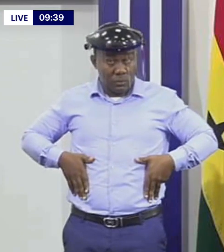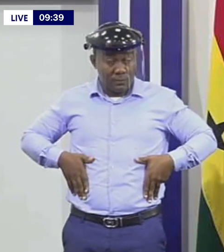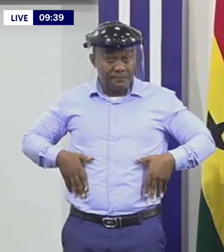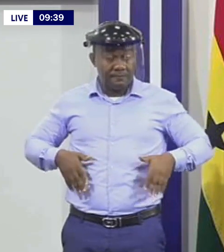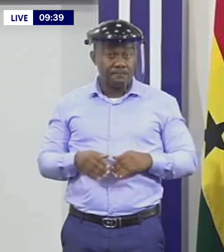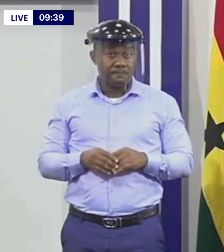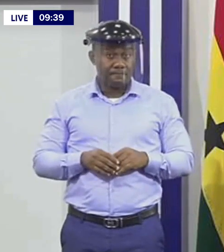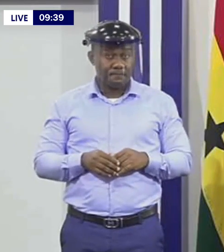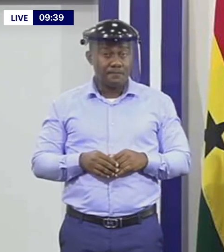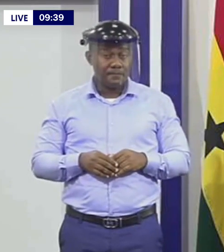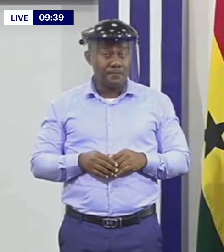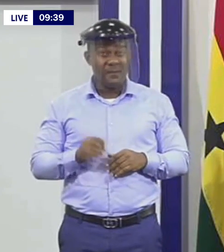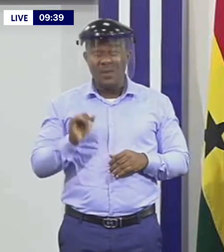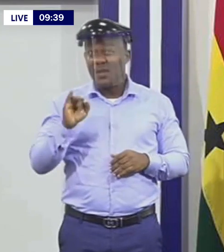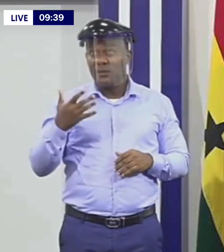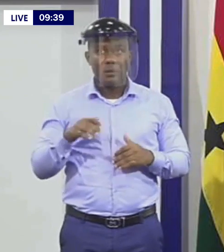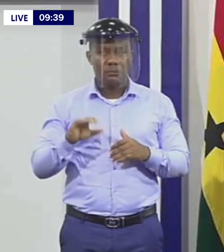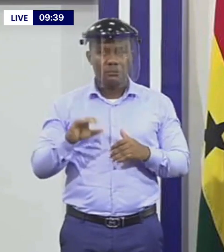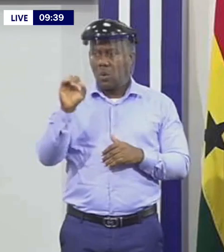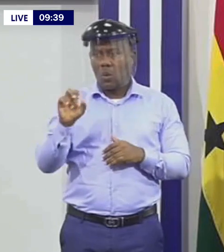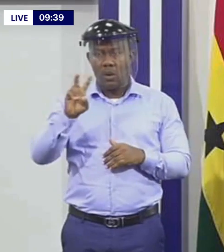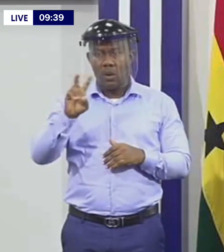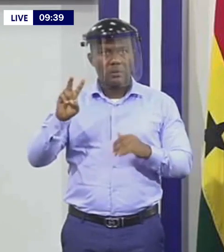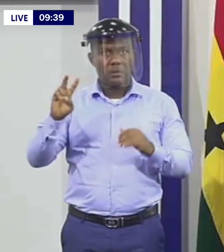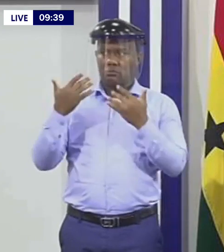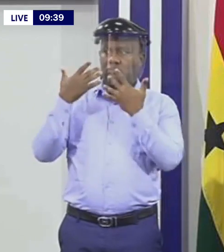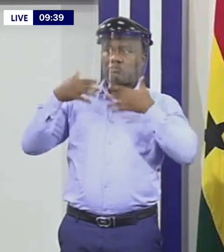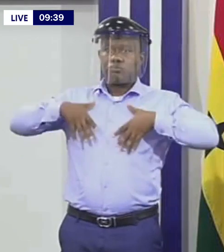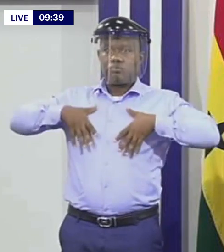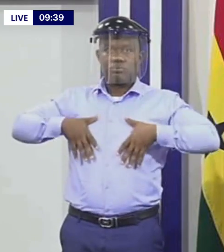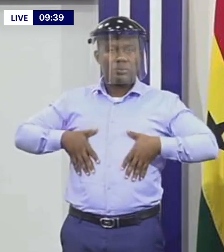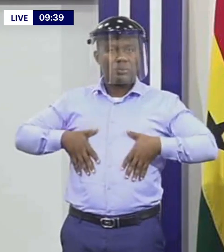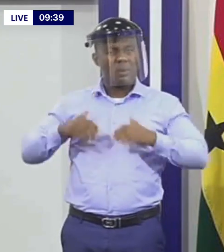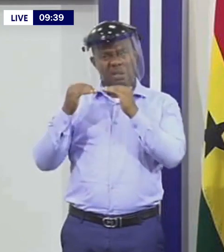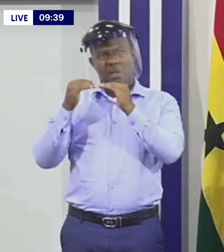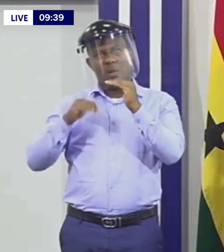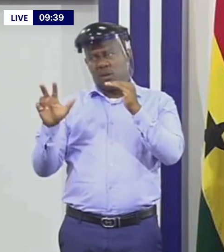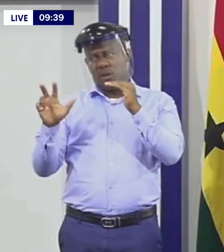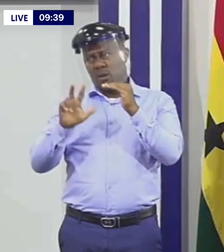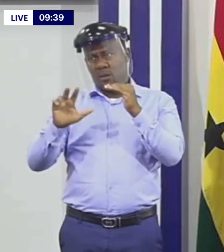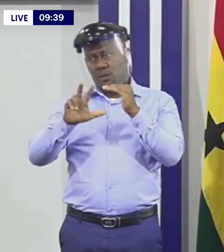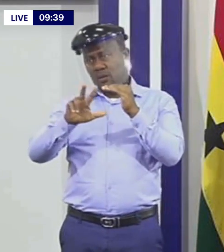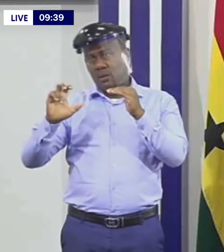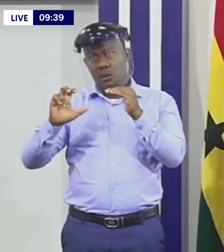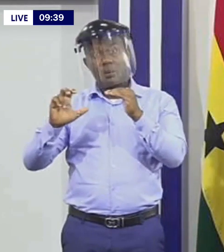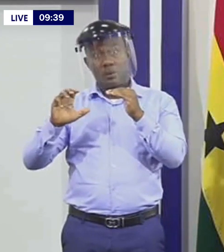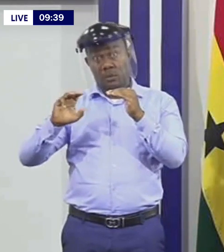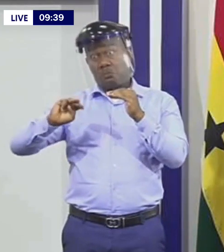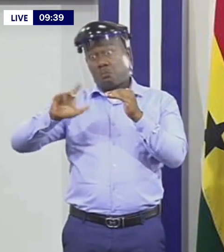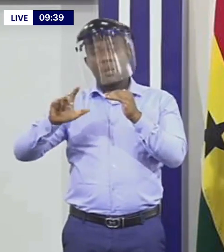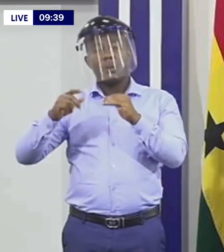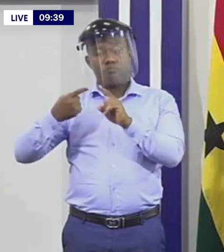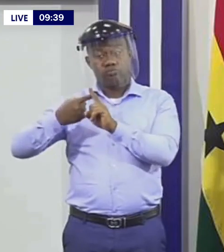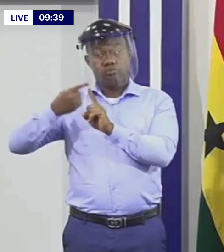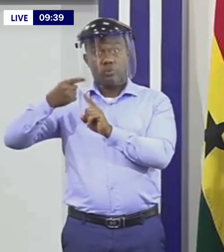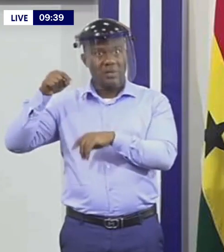the flow meter of the oxygen comes to less than 300 meters per mercury, then the saturation is low. And these